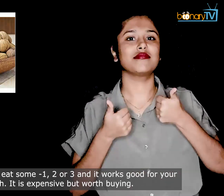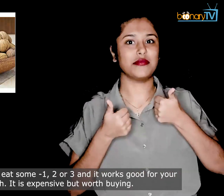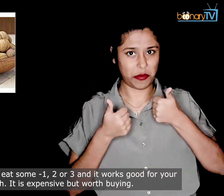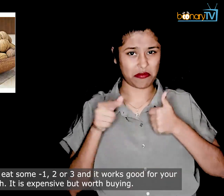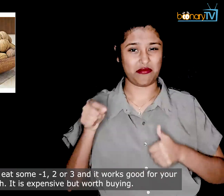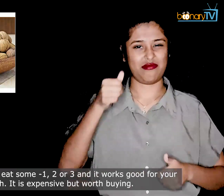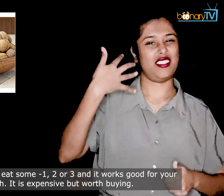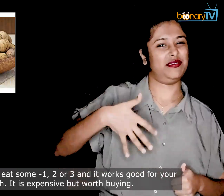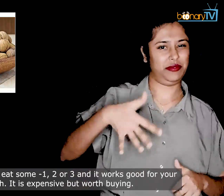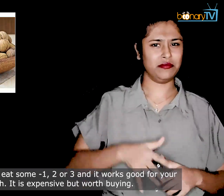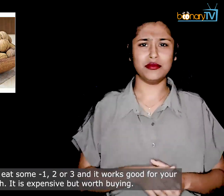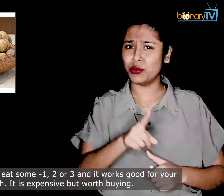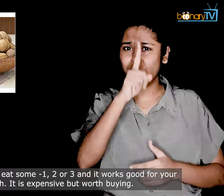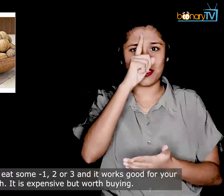but worth buying